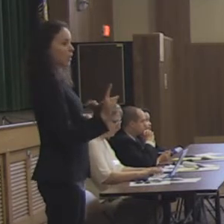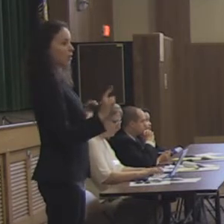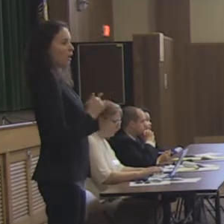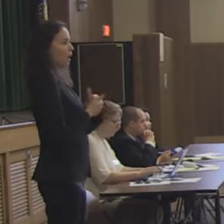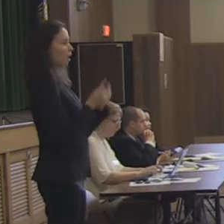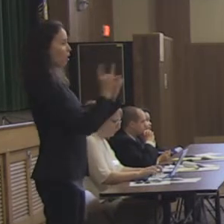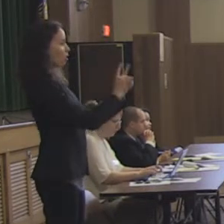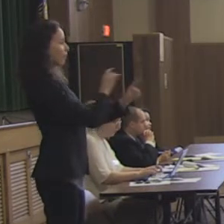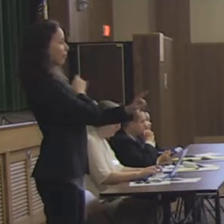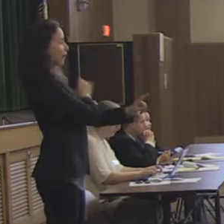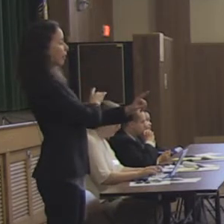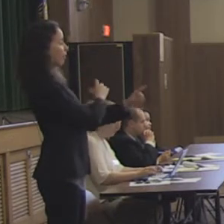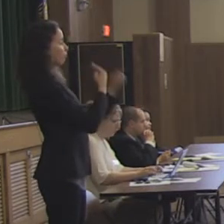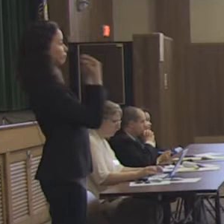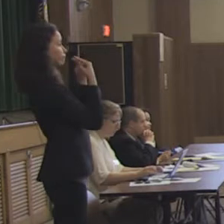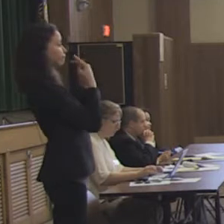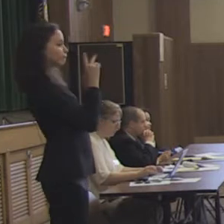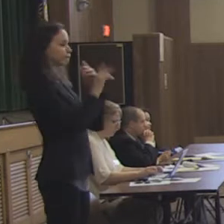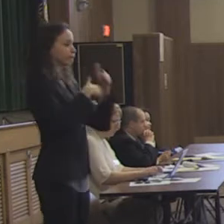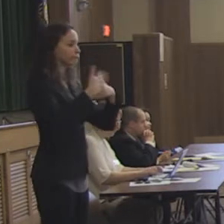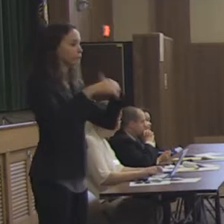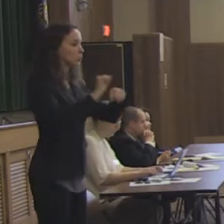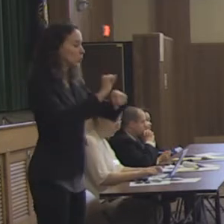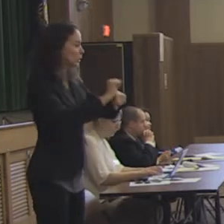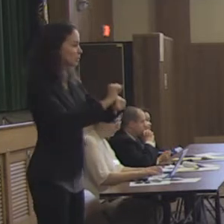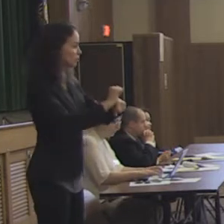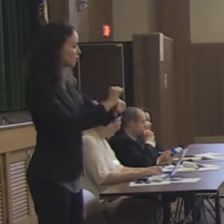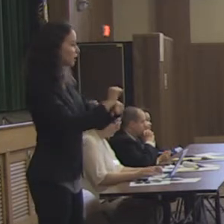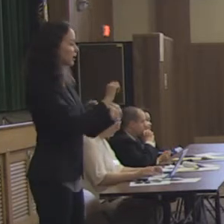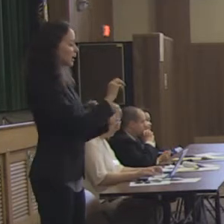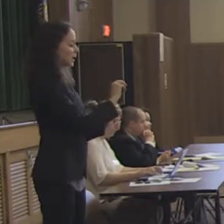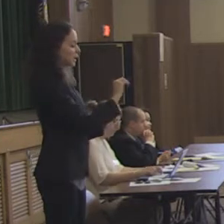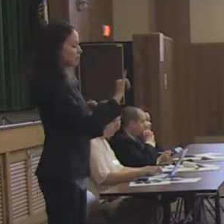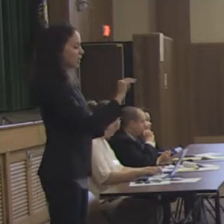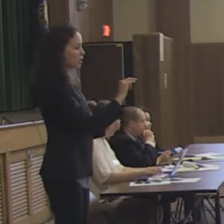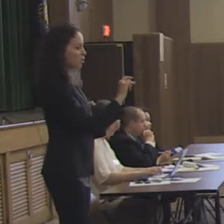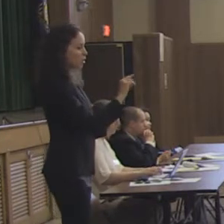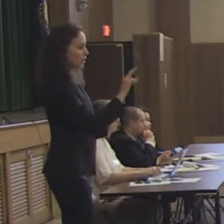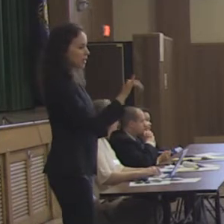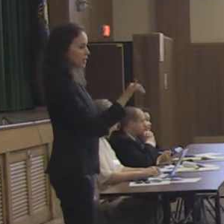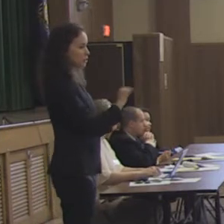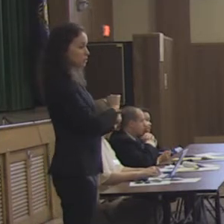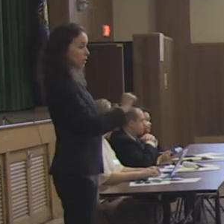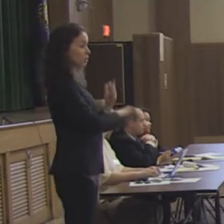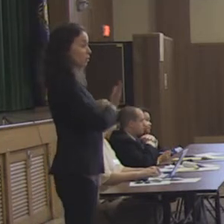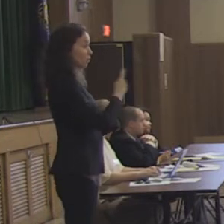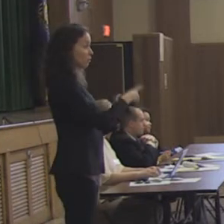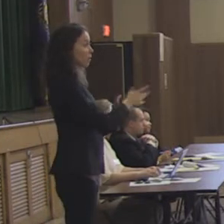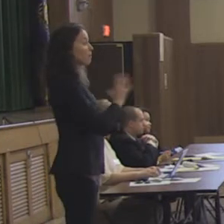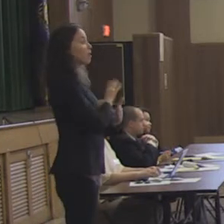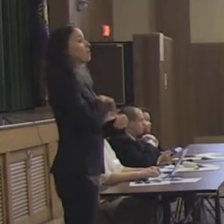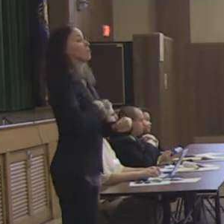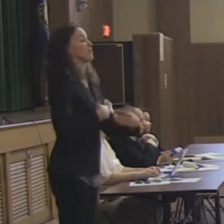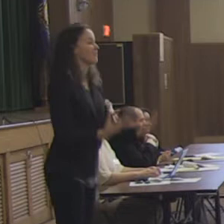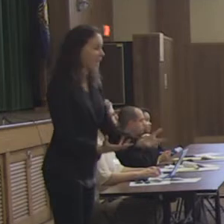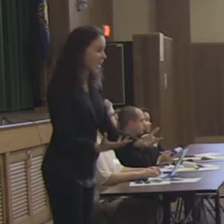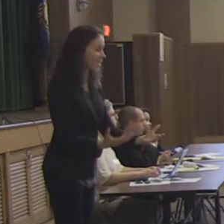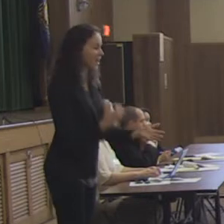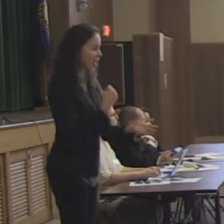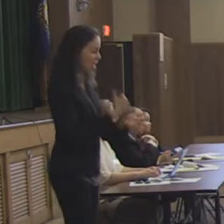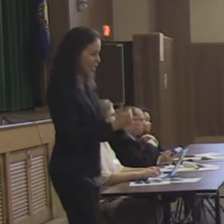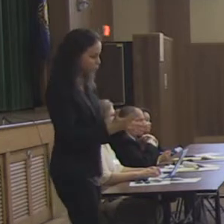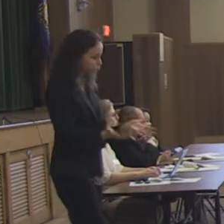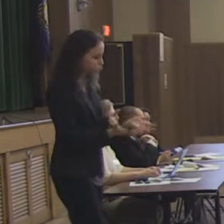you can't get your clinically supervised hours, and a minority training program used to provide and bridge that